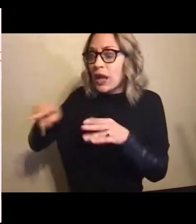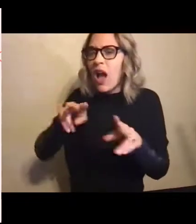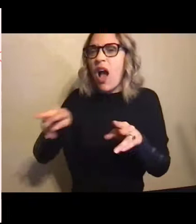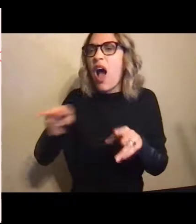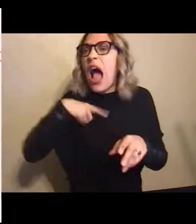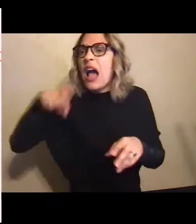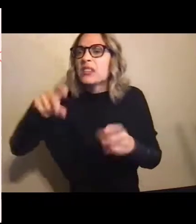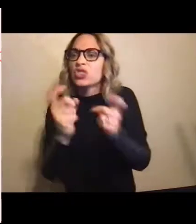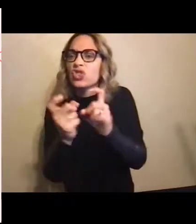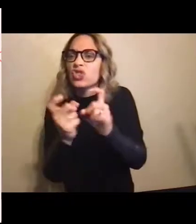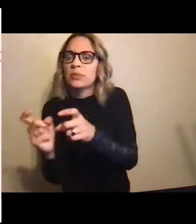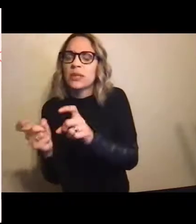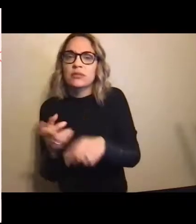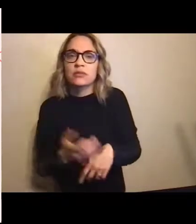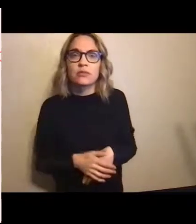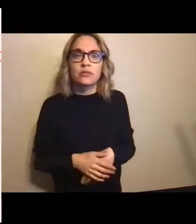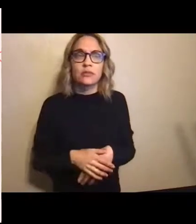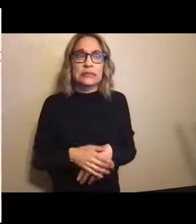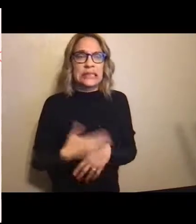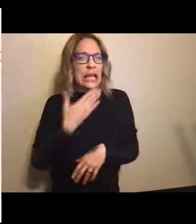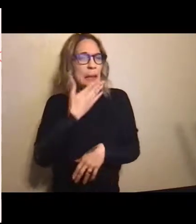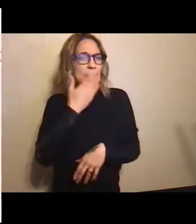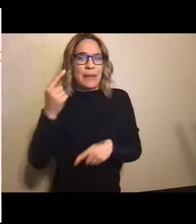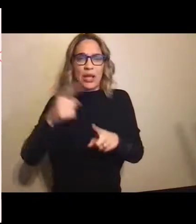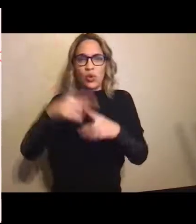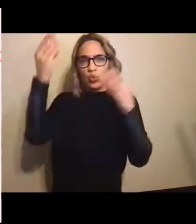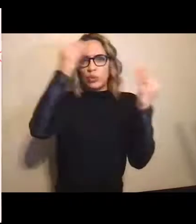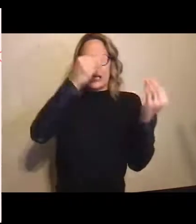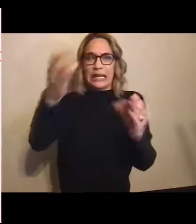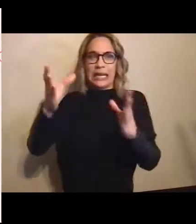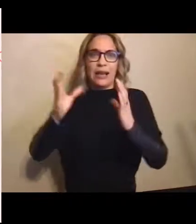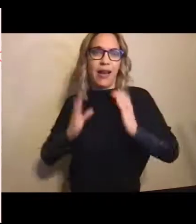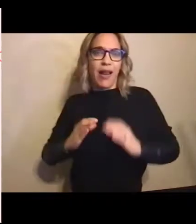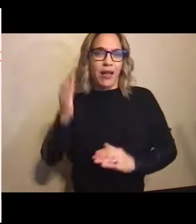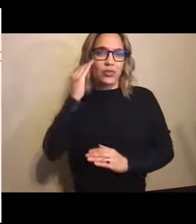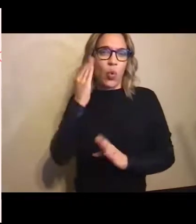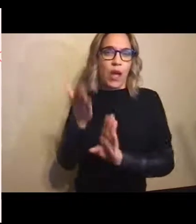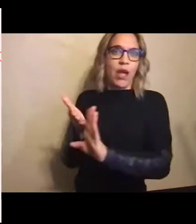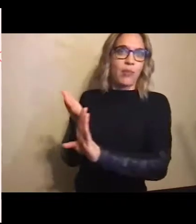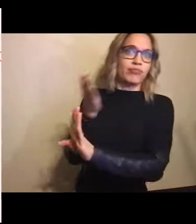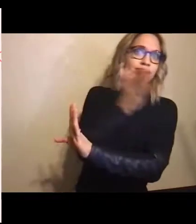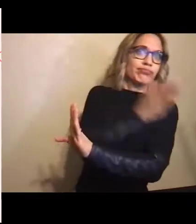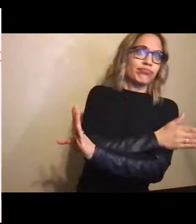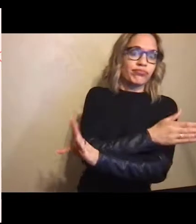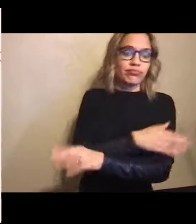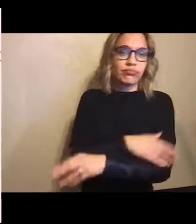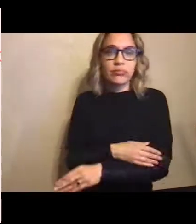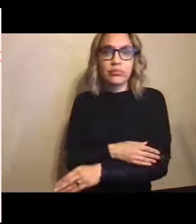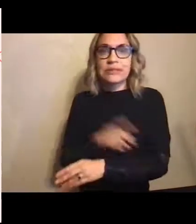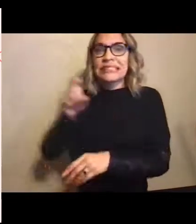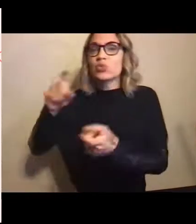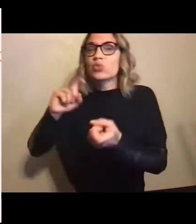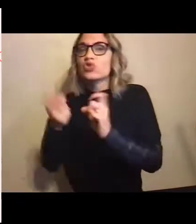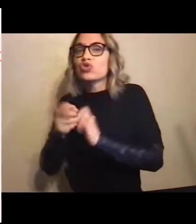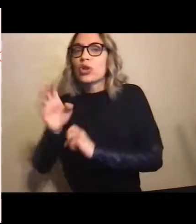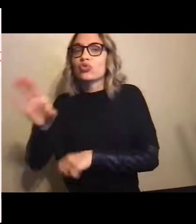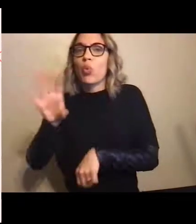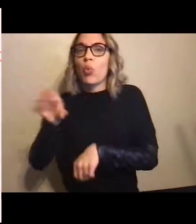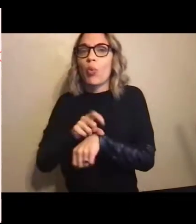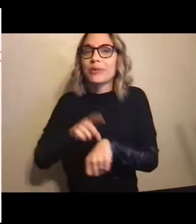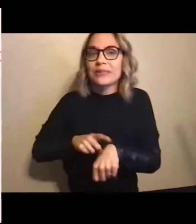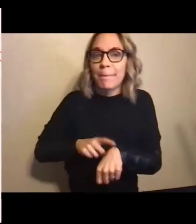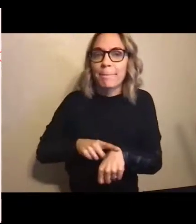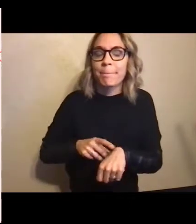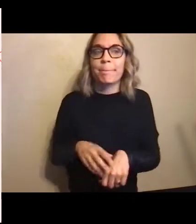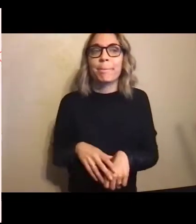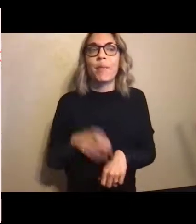Look ahead to your next week, your appointments, your calendar, see what adjustments might need to be made, and definitely inform your clients of that